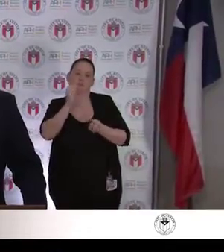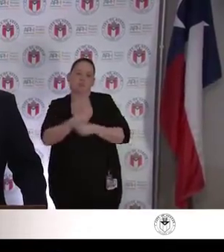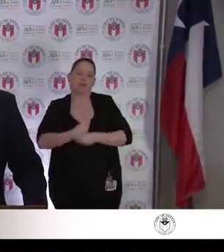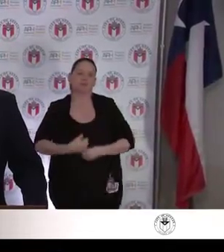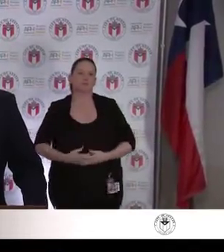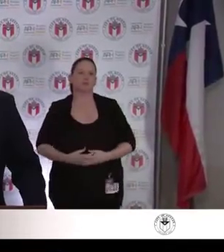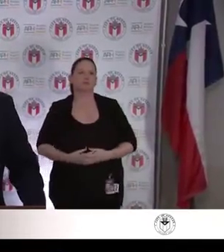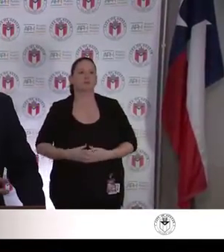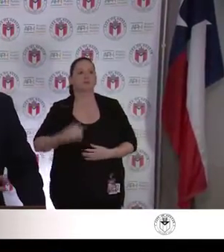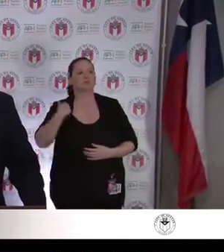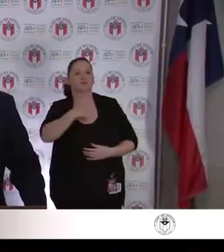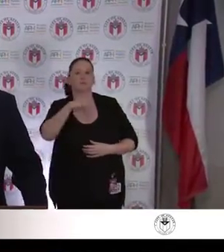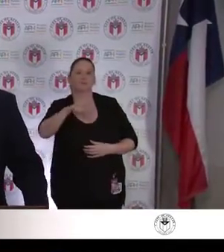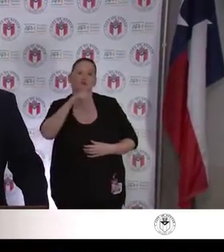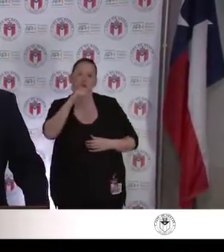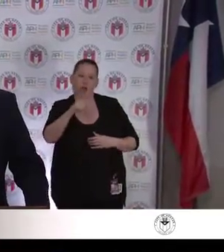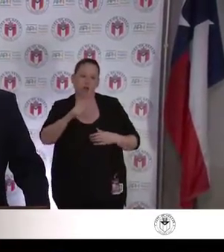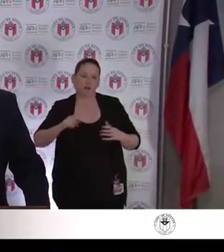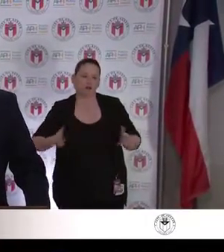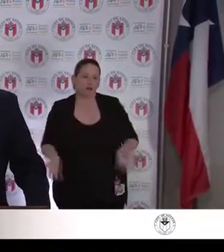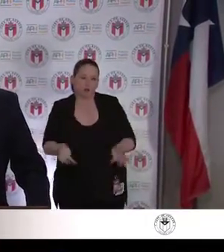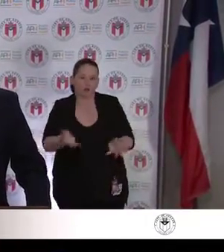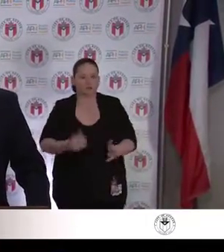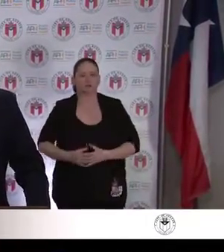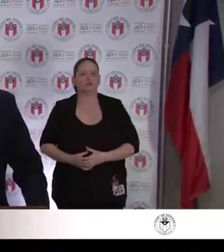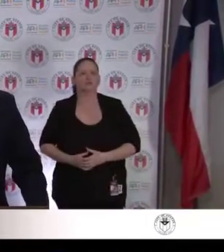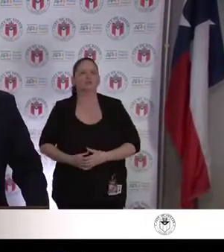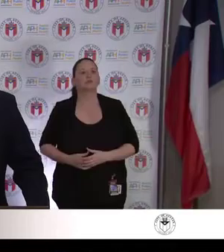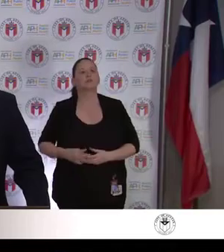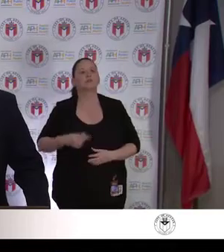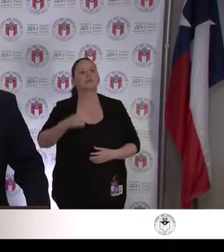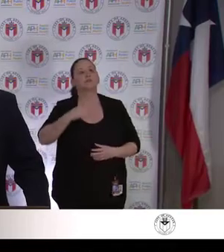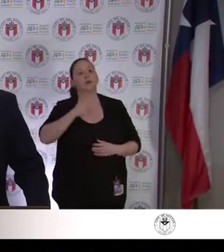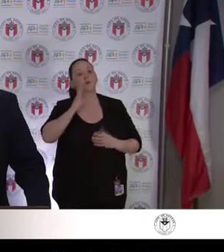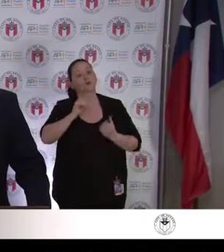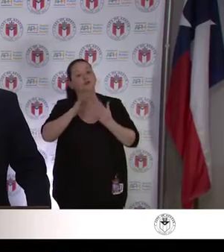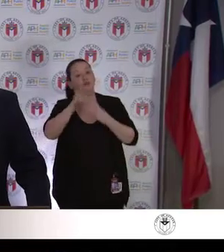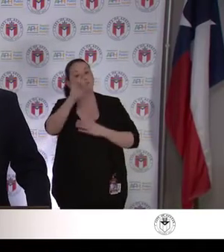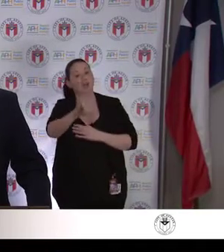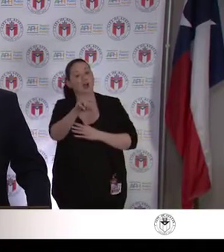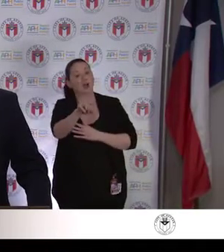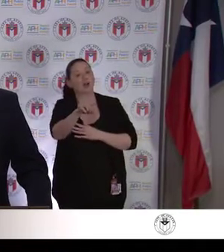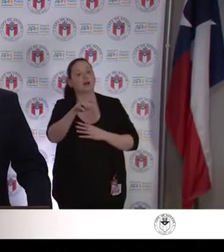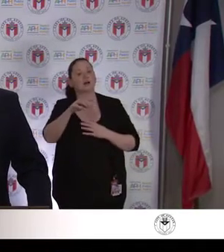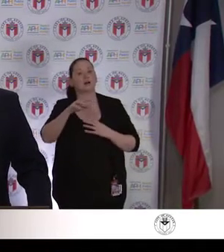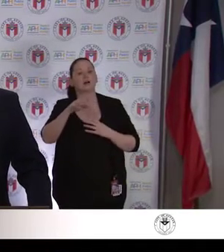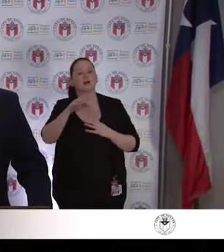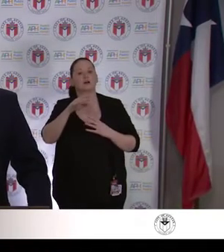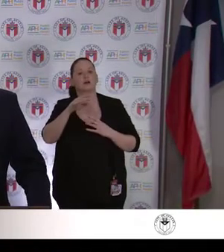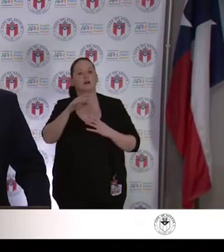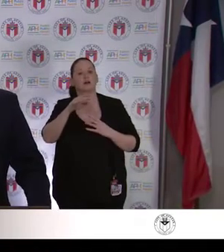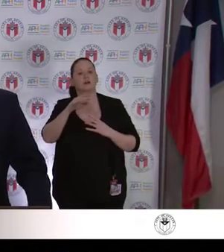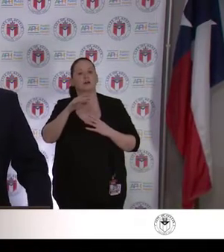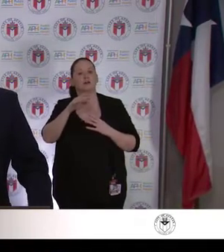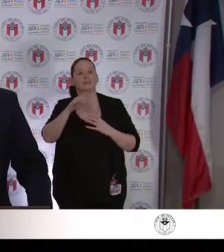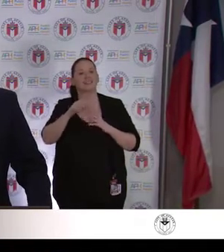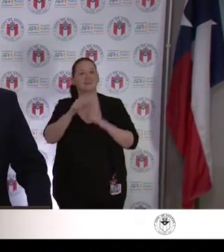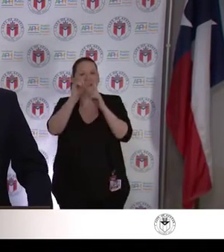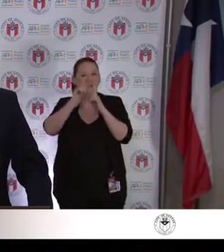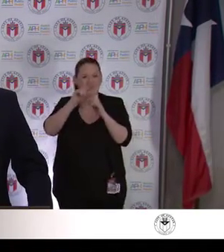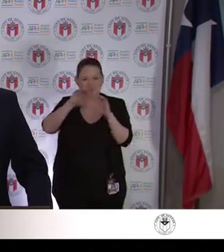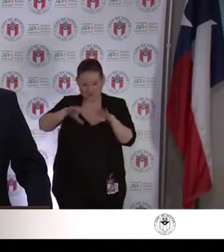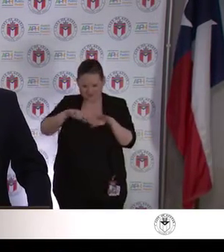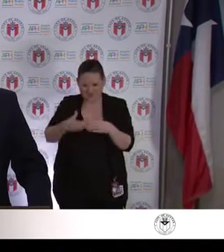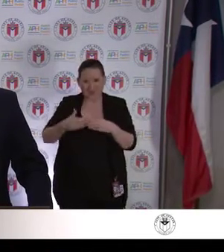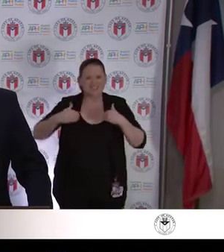it's not something that we should be going out and doing, and I would address that especially to the millennials